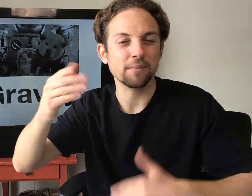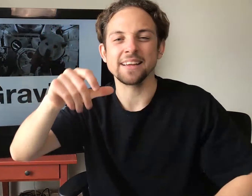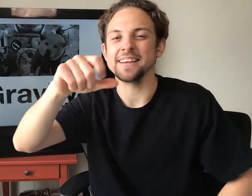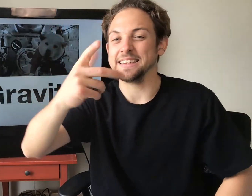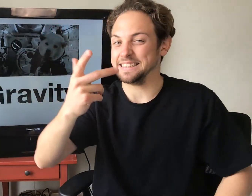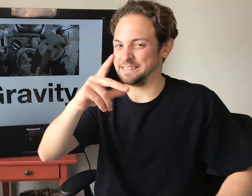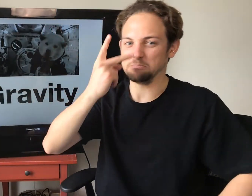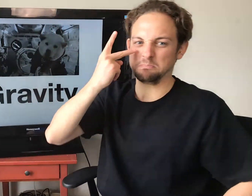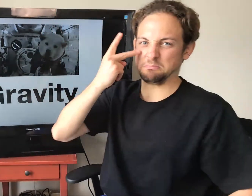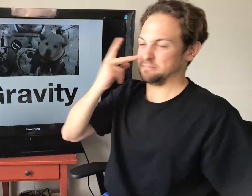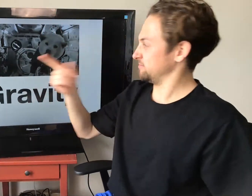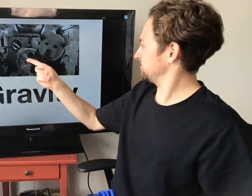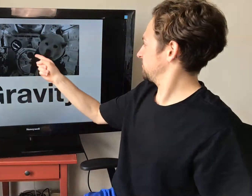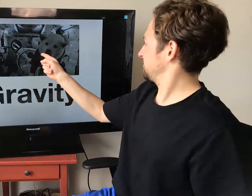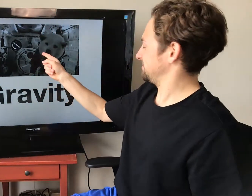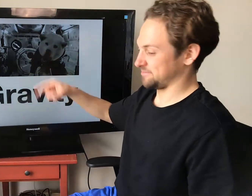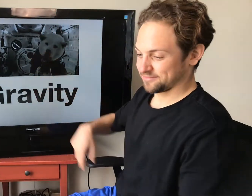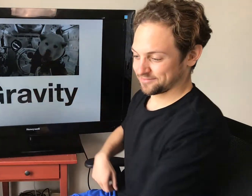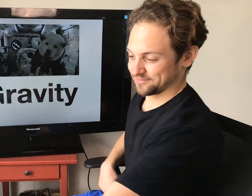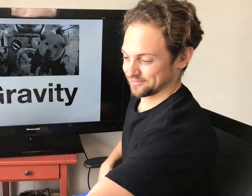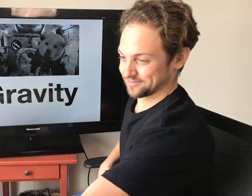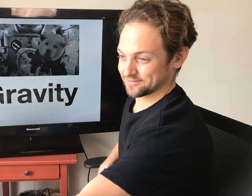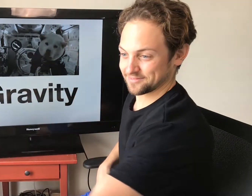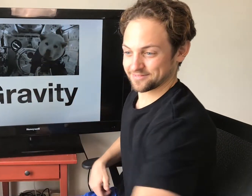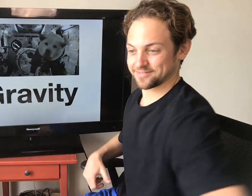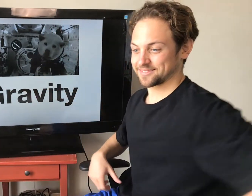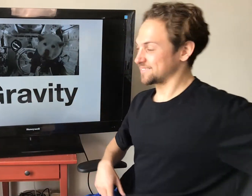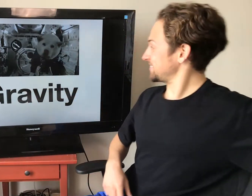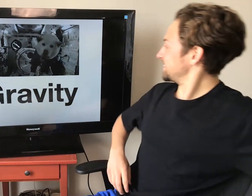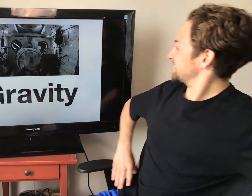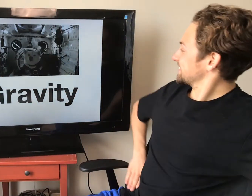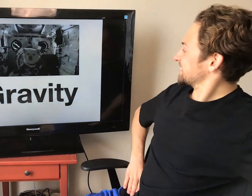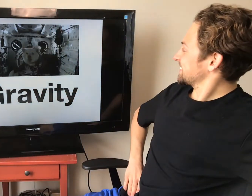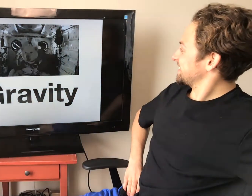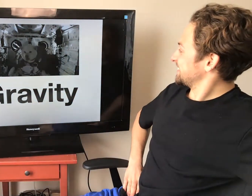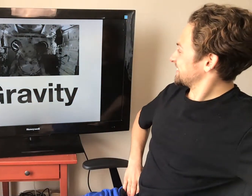Do you think we might float away? Let's see what that might look like.